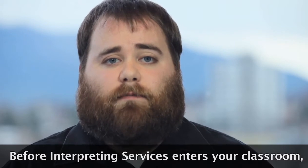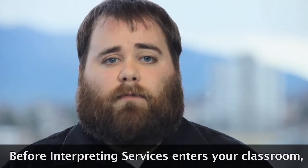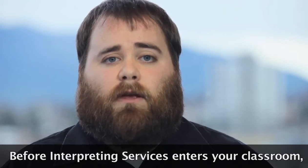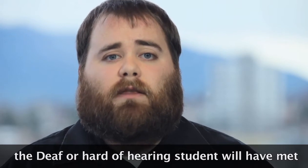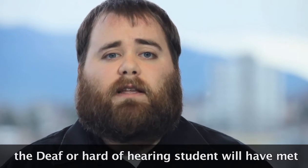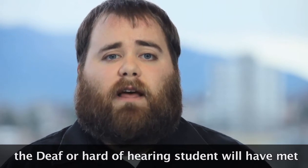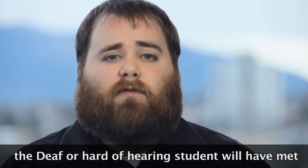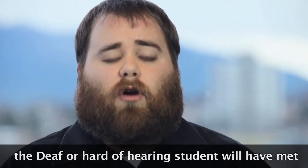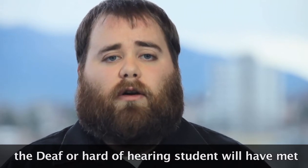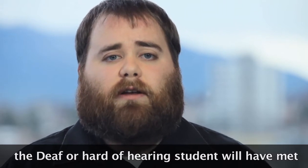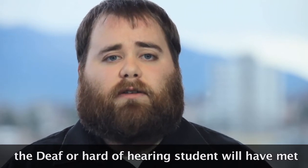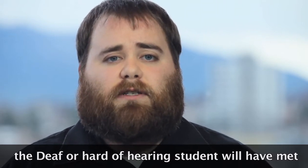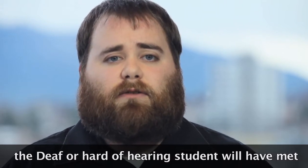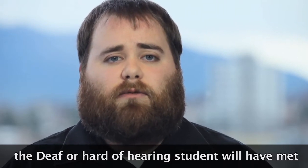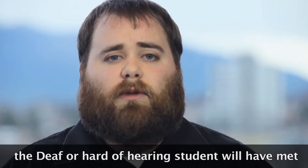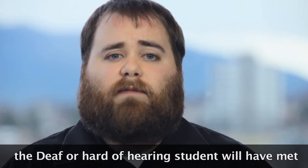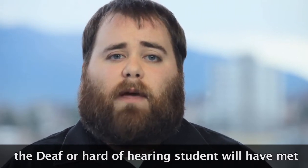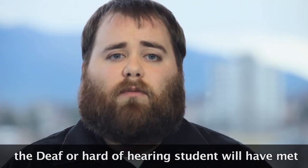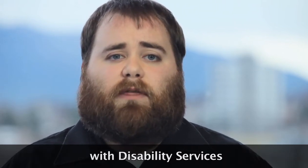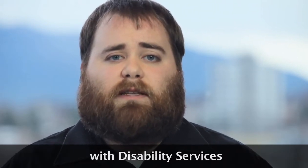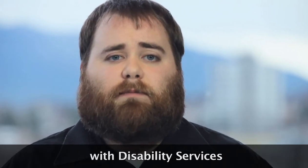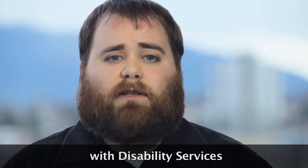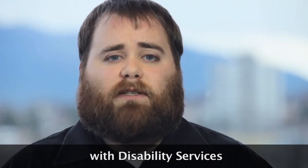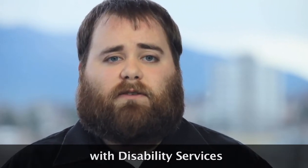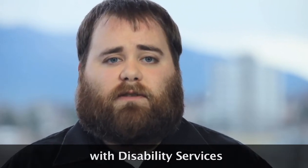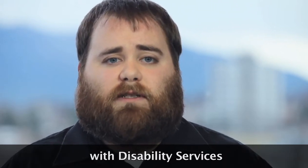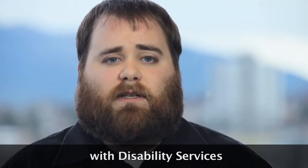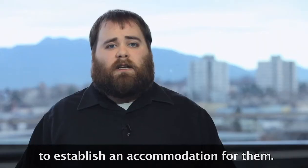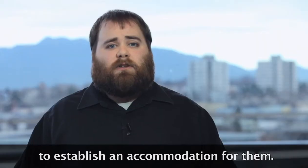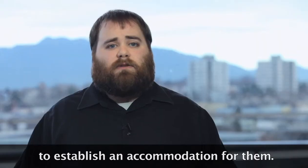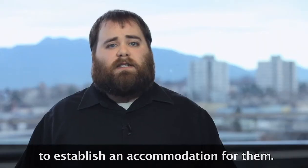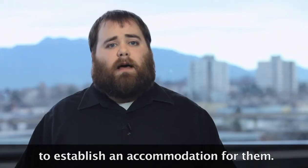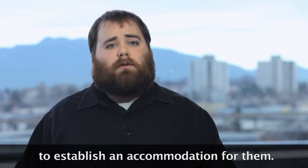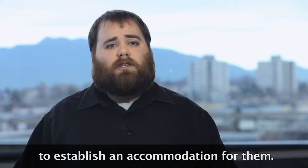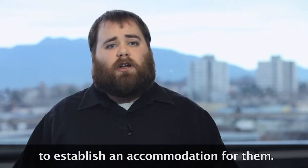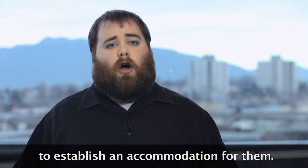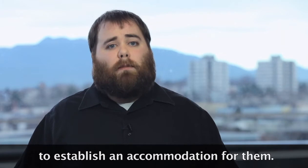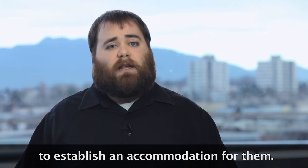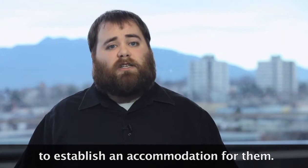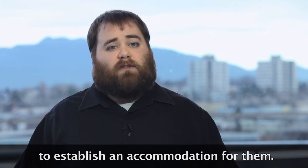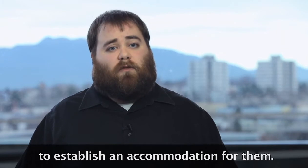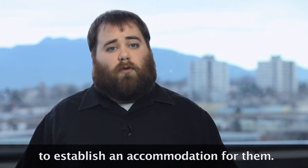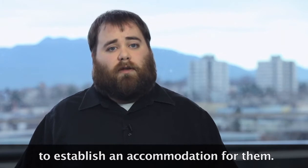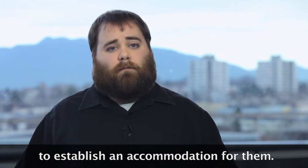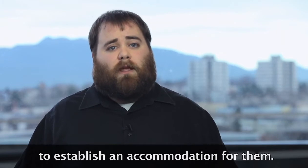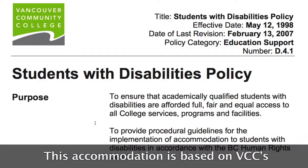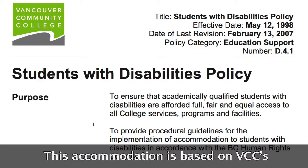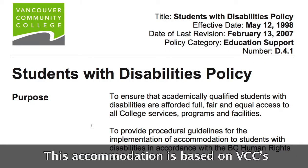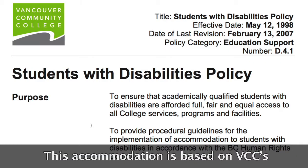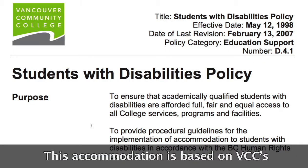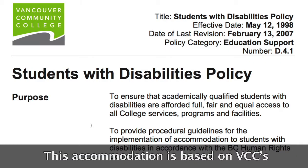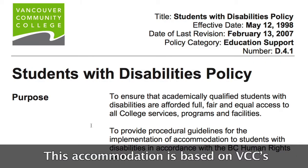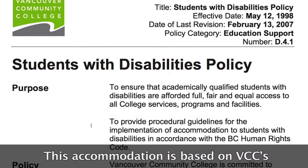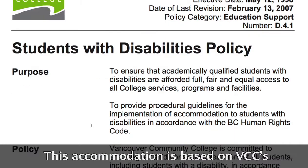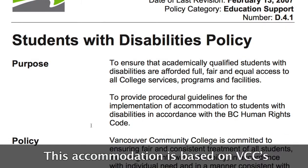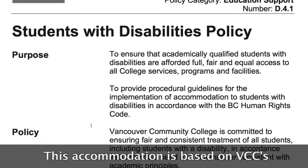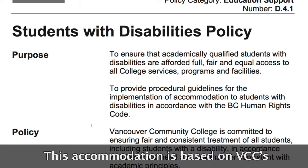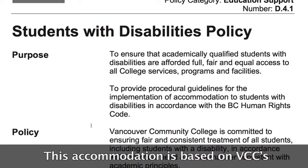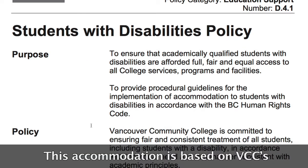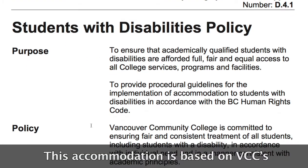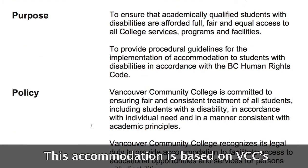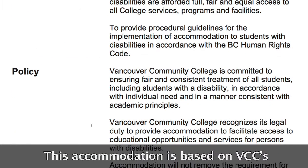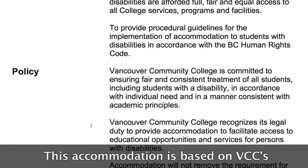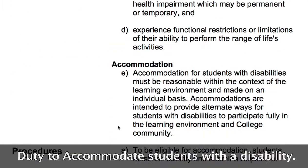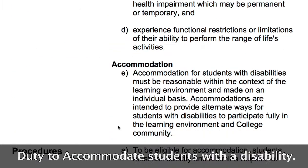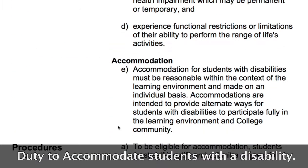your classroom, the deaf or hard of hearing student will have met with Disability Services to establish an accommodation for them. This accommodation is based